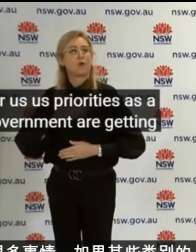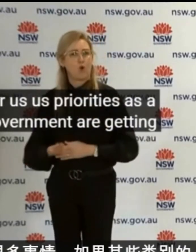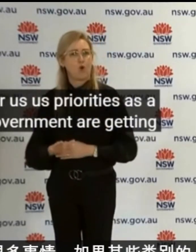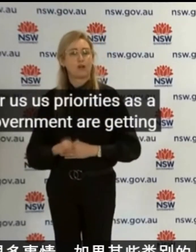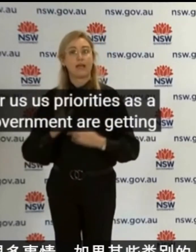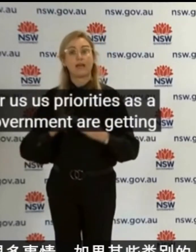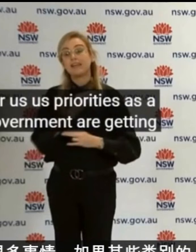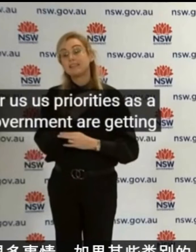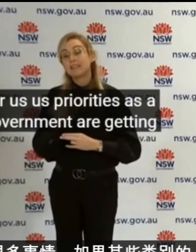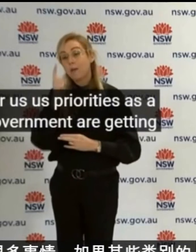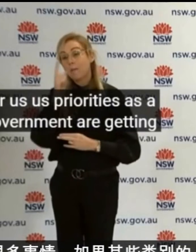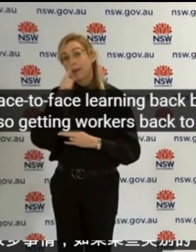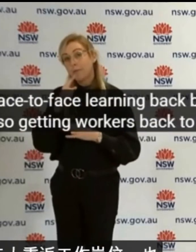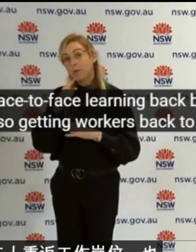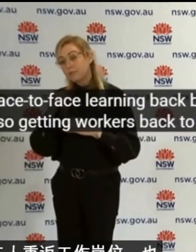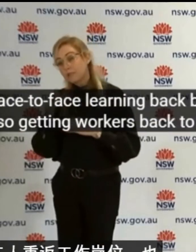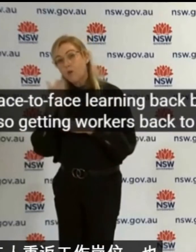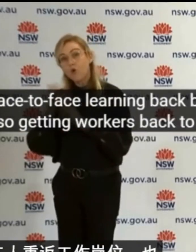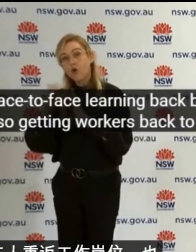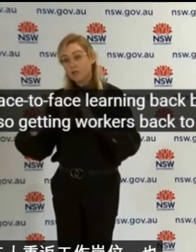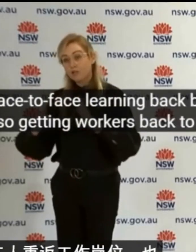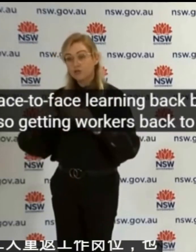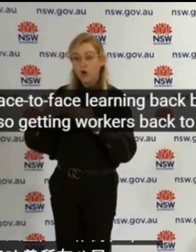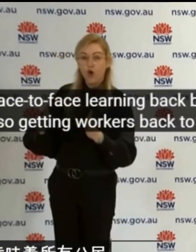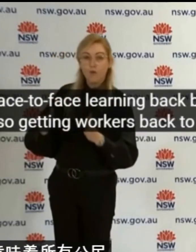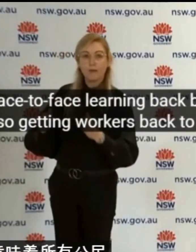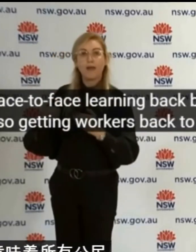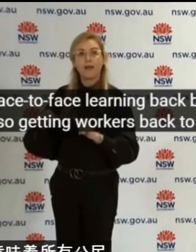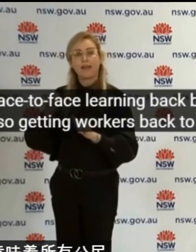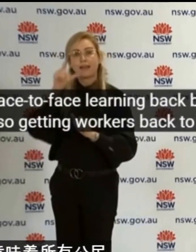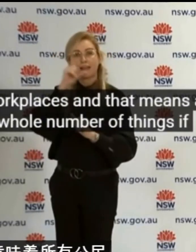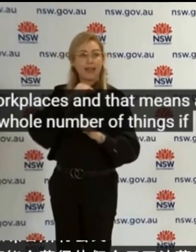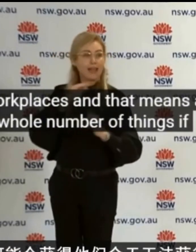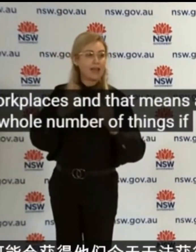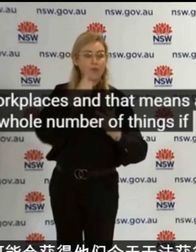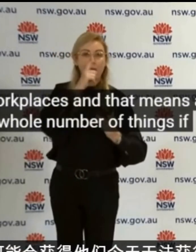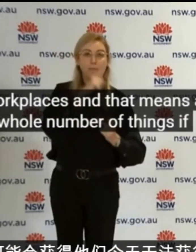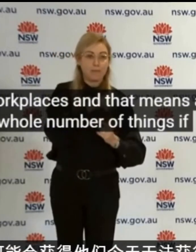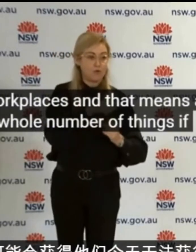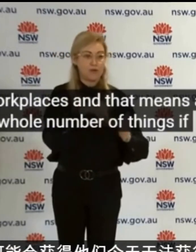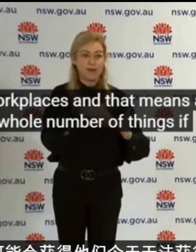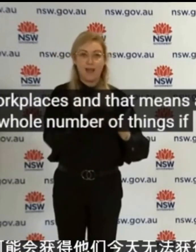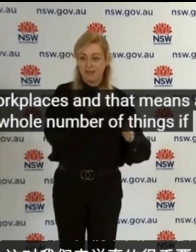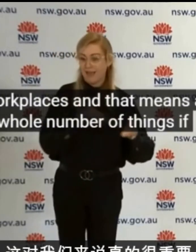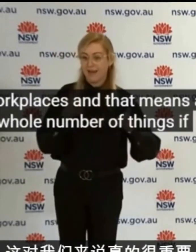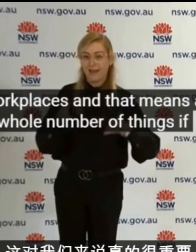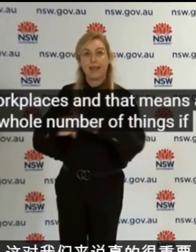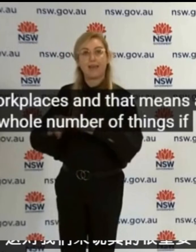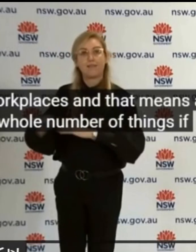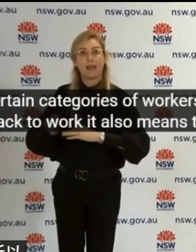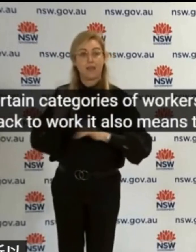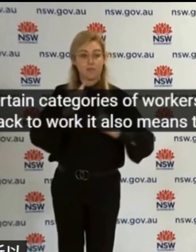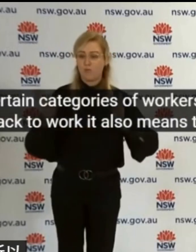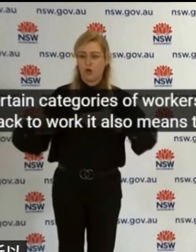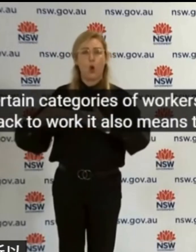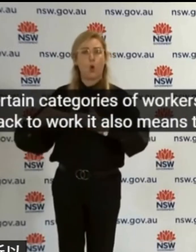go back to work, it also means that all citizens will have access to perhaps services they don't have access to today, and that's really keen for us. So it will